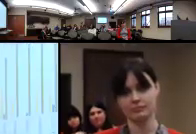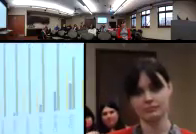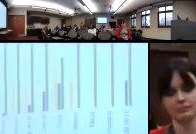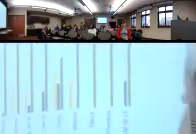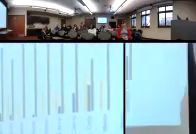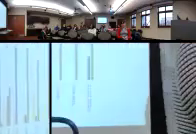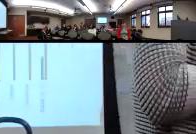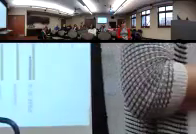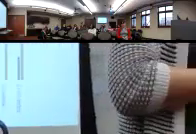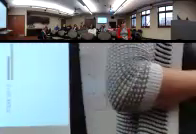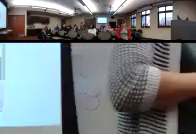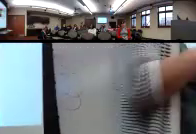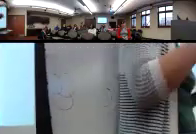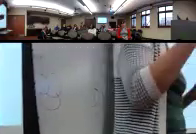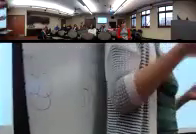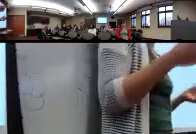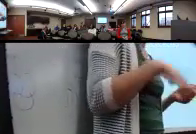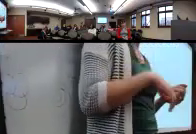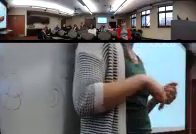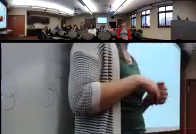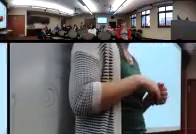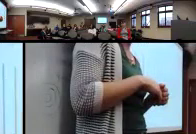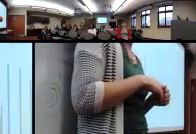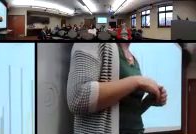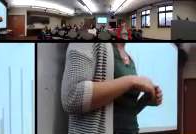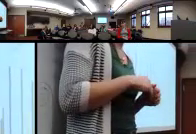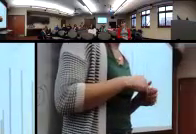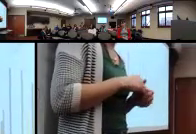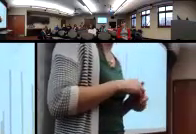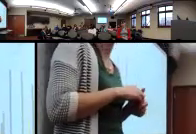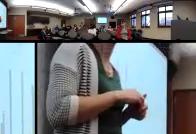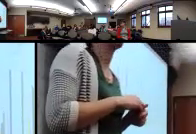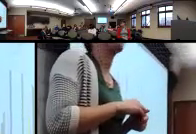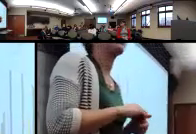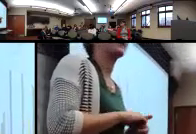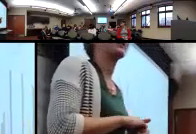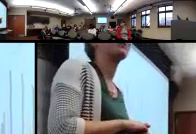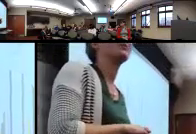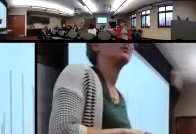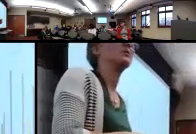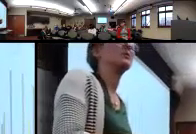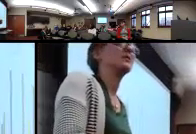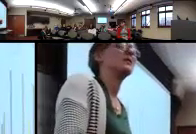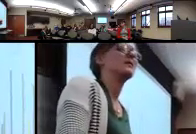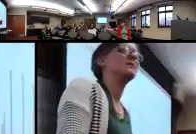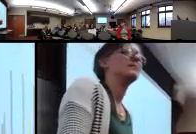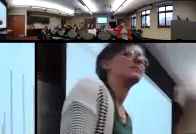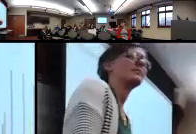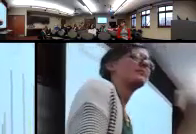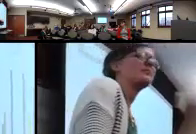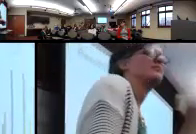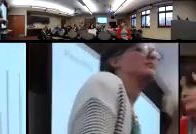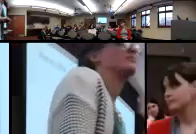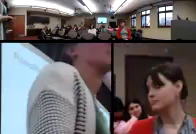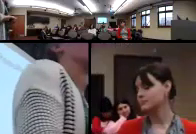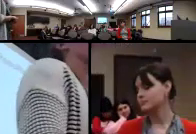one, but it's just across the board when we're measuring things that it seems like they just don't get there.